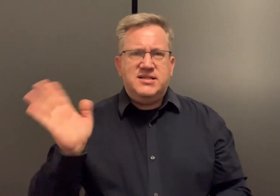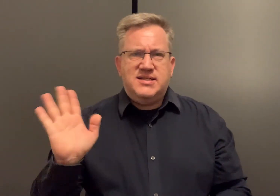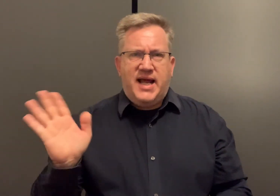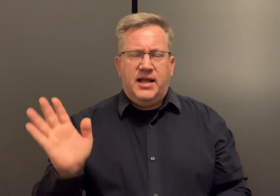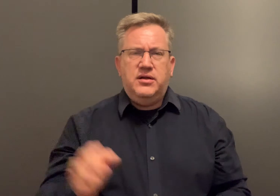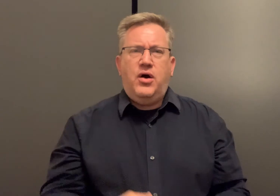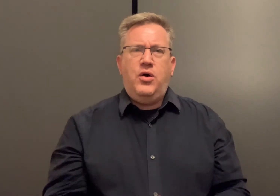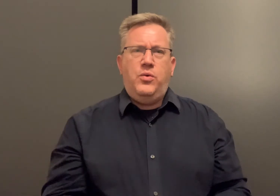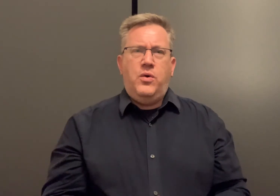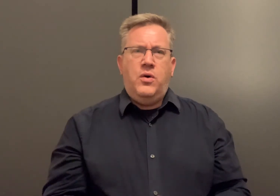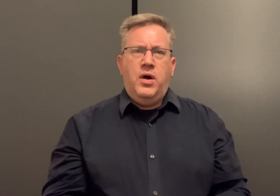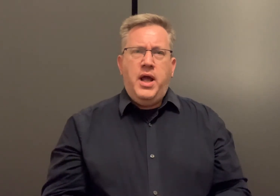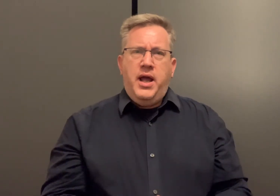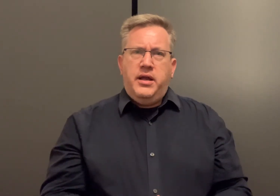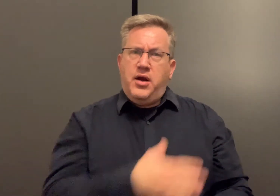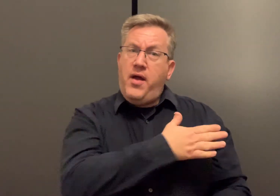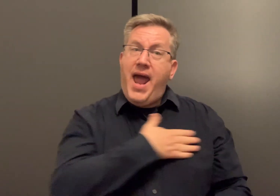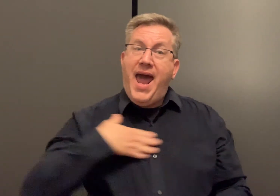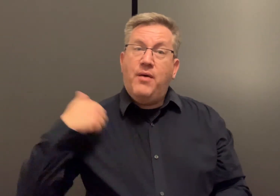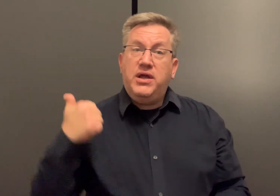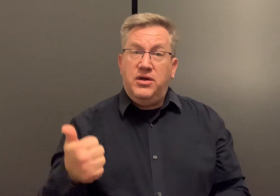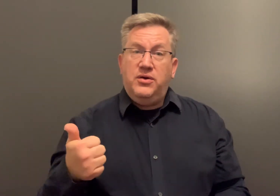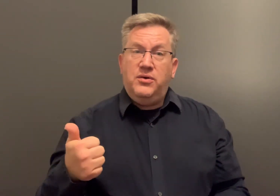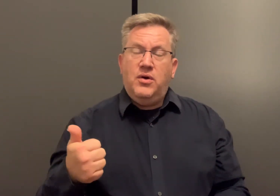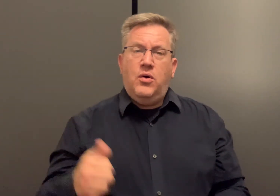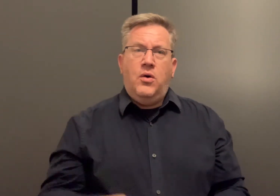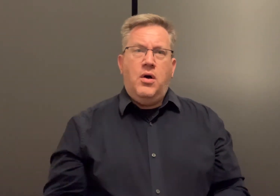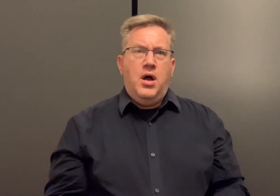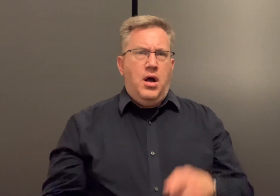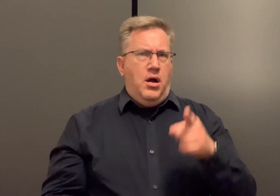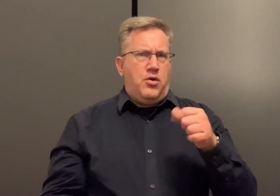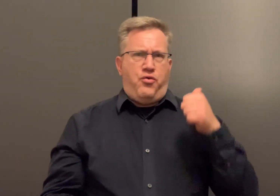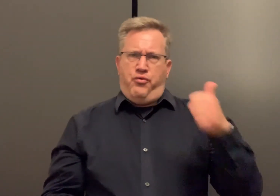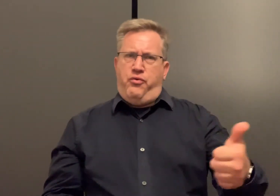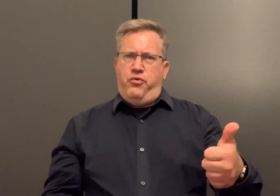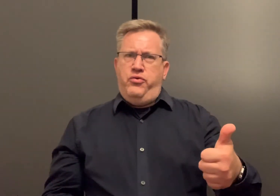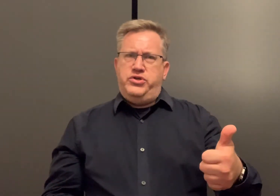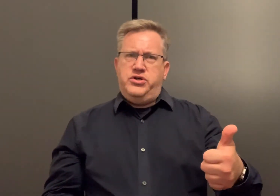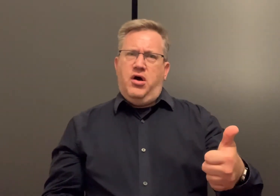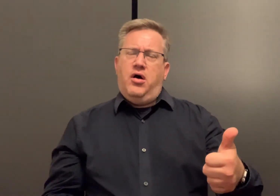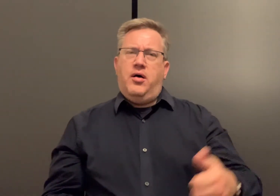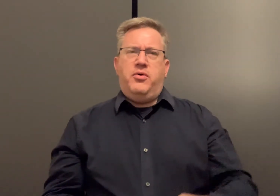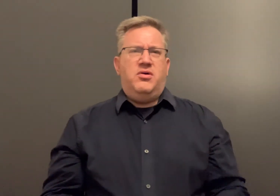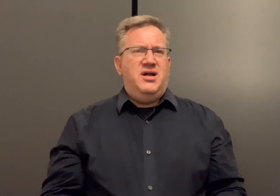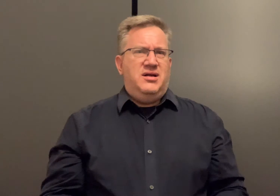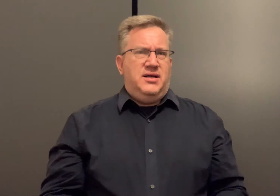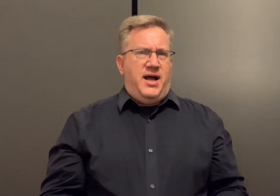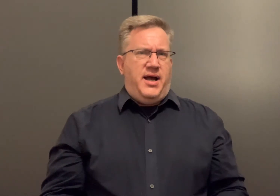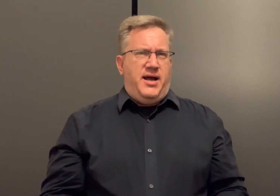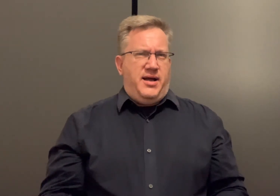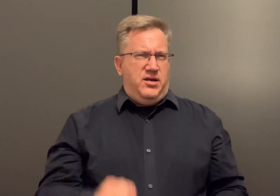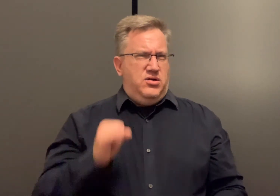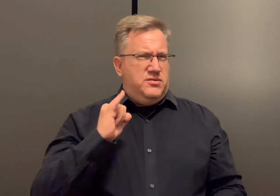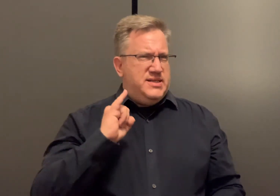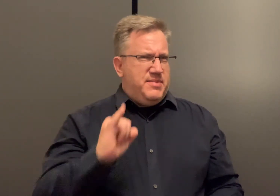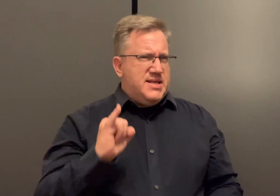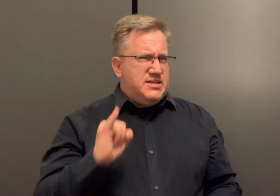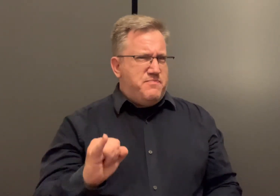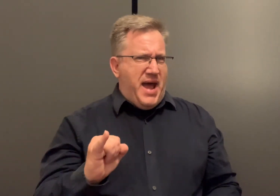to say hello, or, you know, how are you, or good job, or are you doing something that's